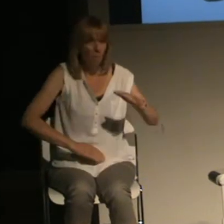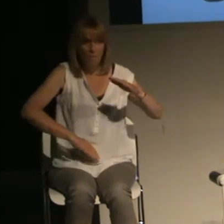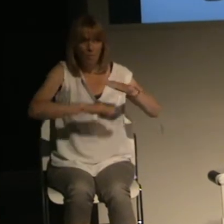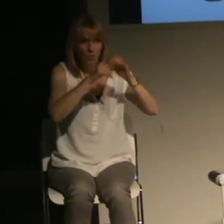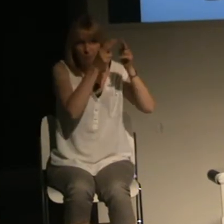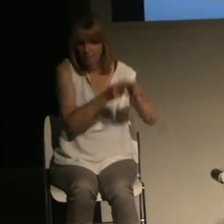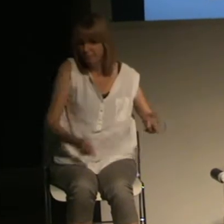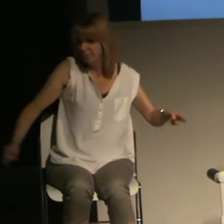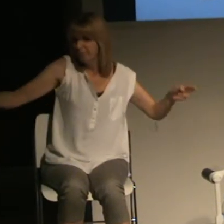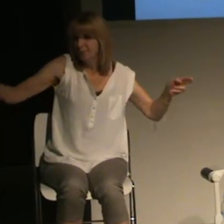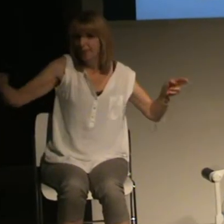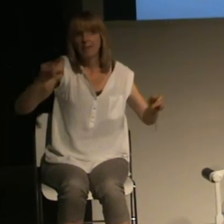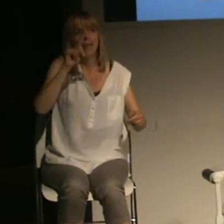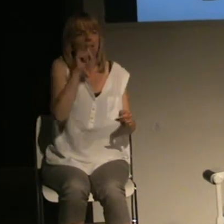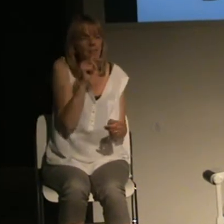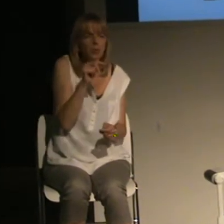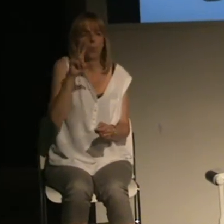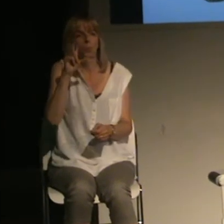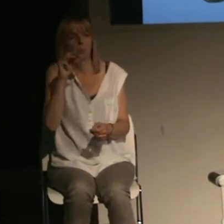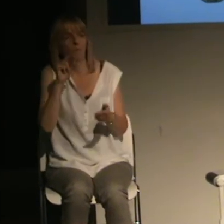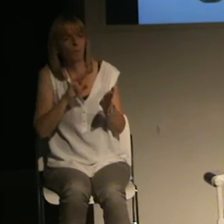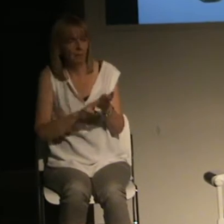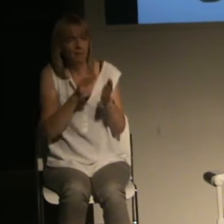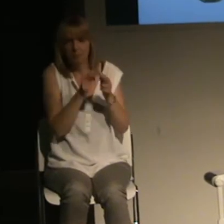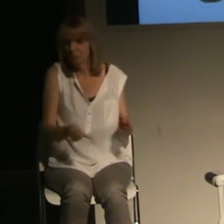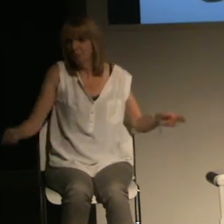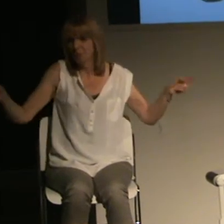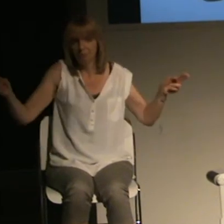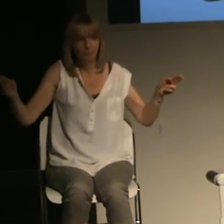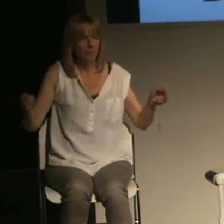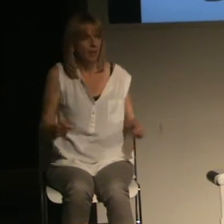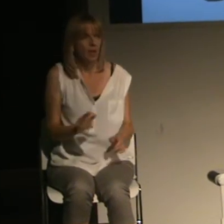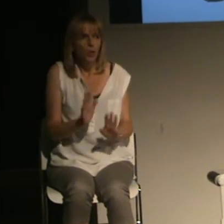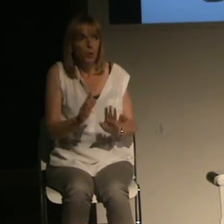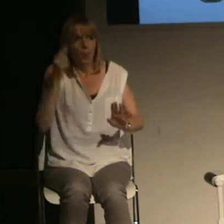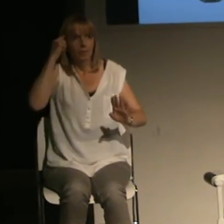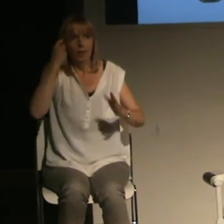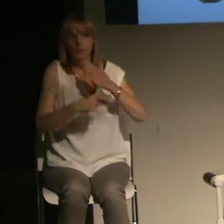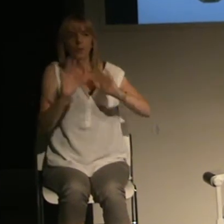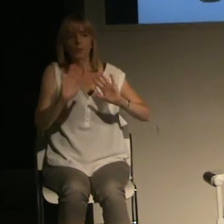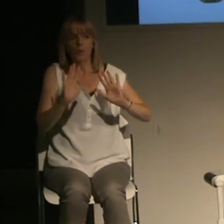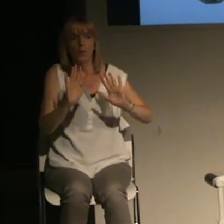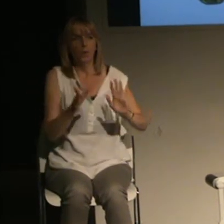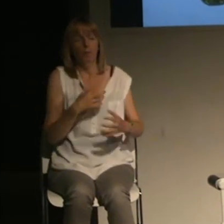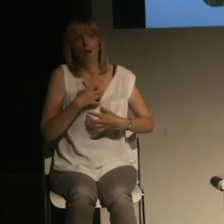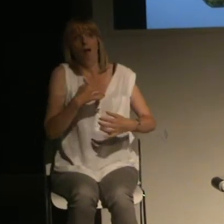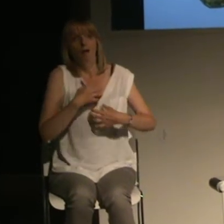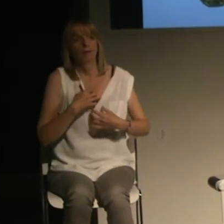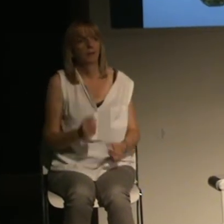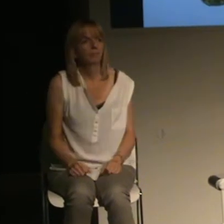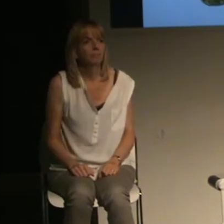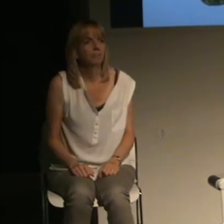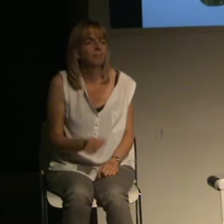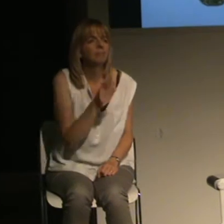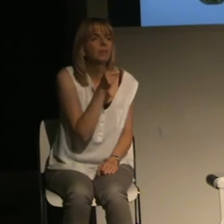just the skull. yeah. That would be No. terrifying Did and we- probably impossible. Did we have a question around there somewhere? Yes, young man